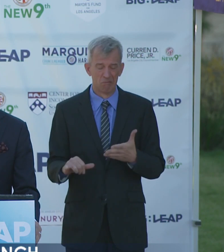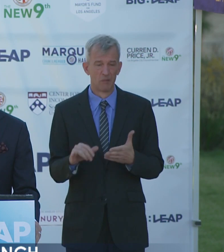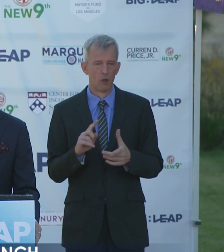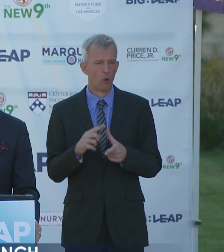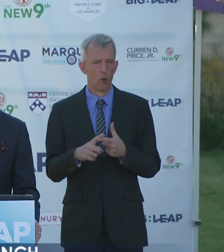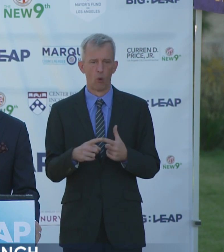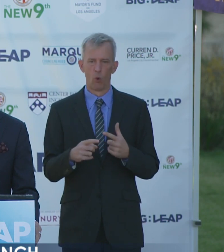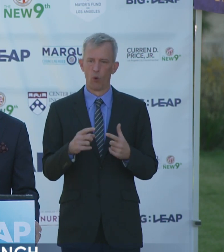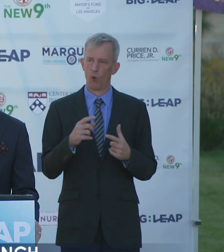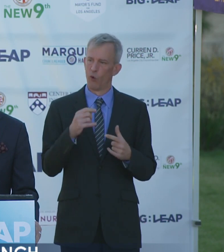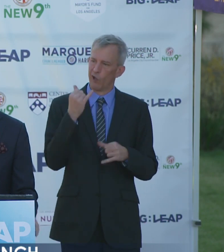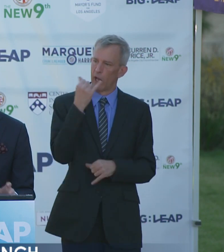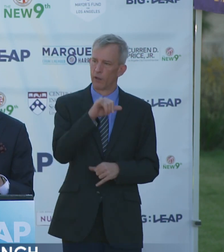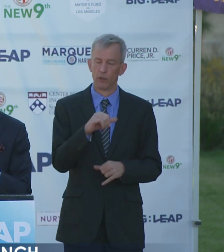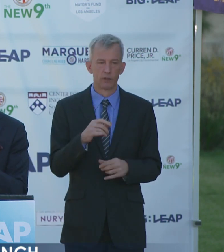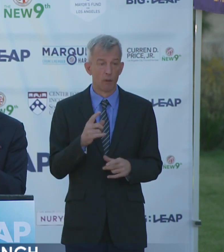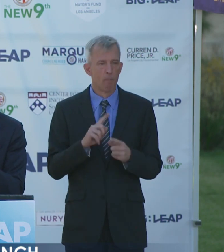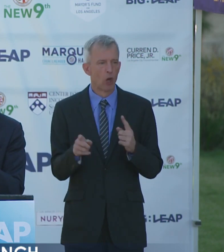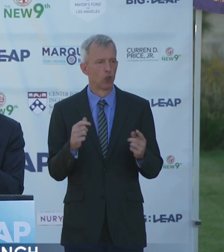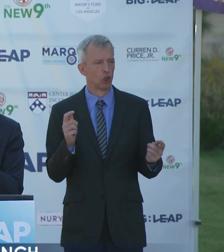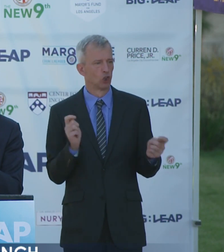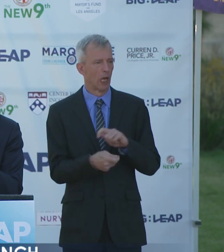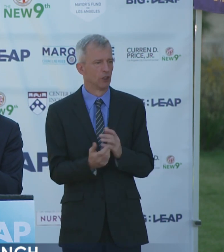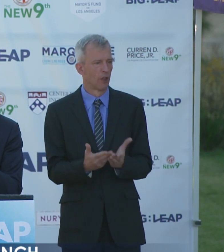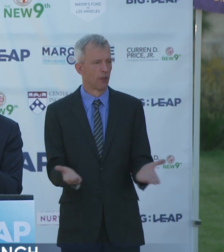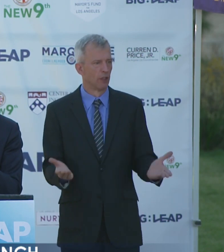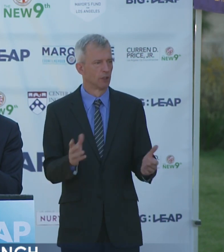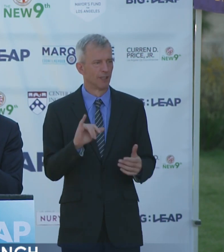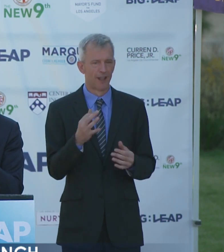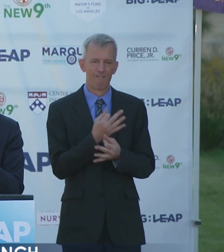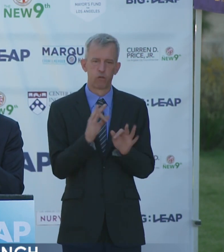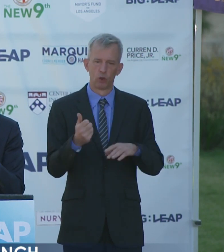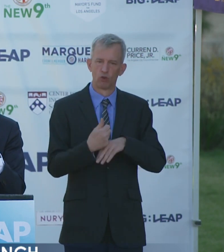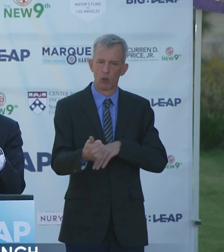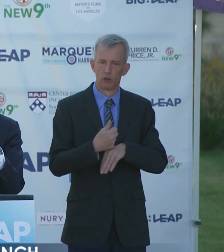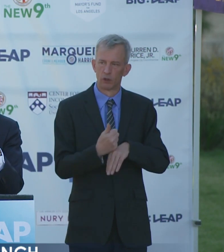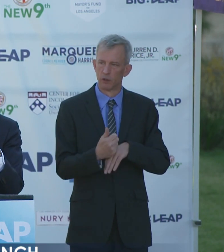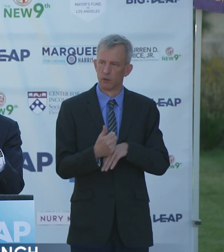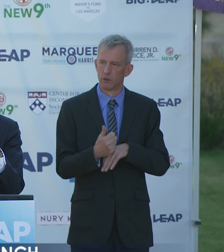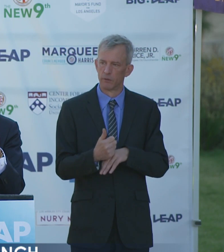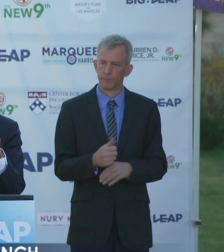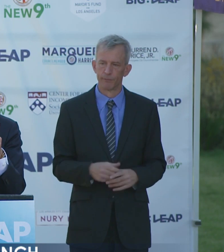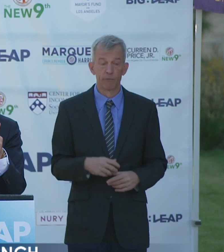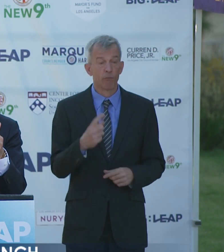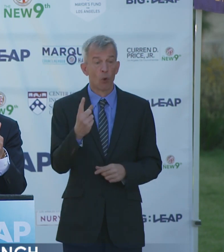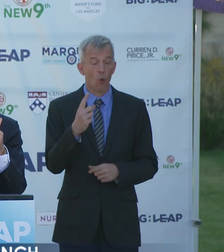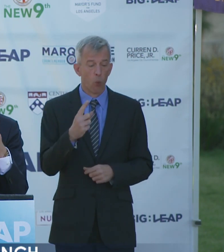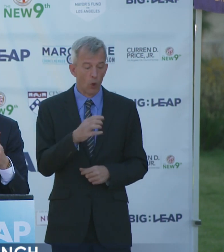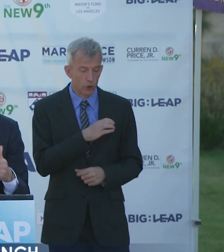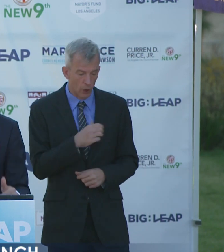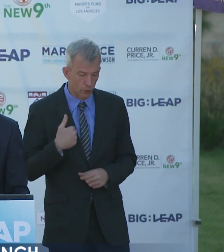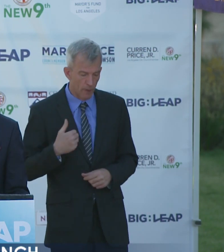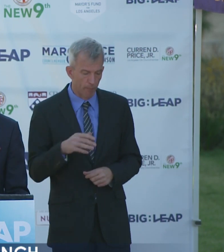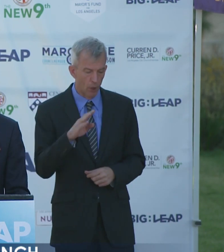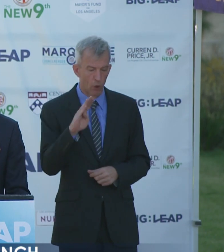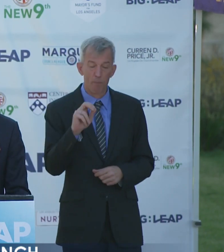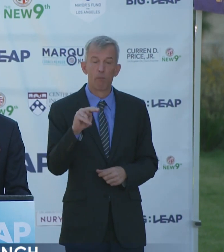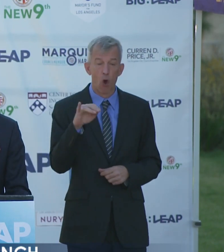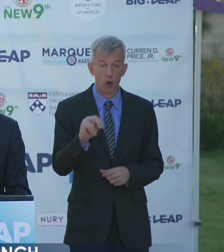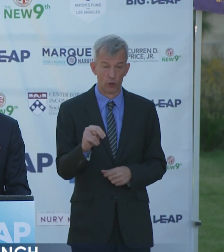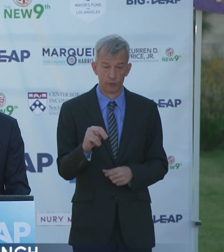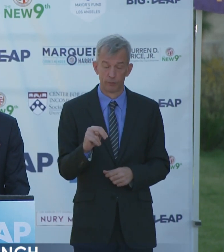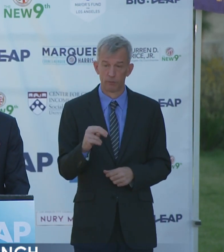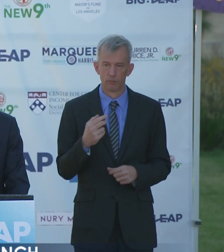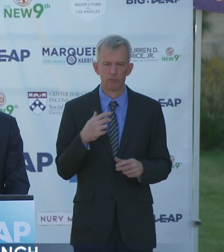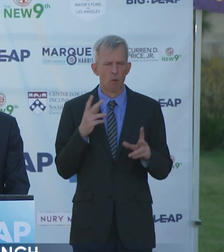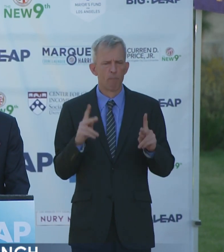free transit. I remember Councilmember Mike Bonin recently talked about one of the unhoused individuals who came off of the boardwalk